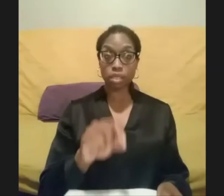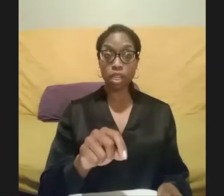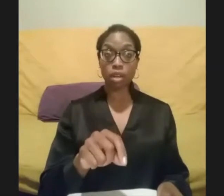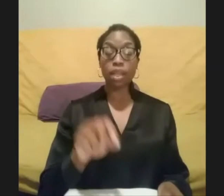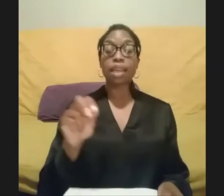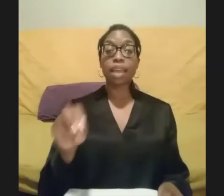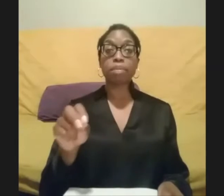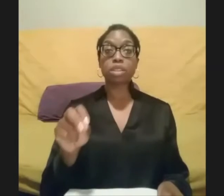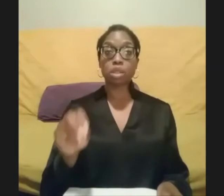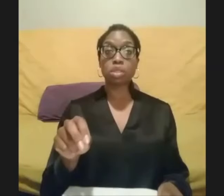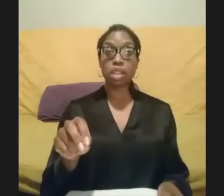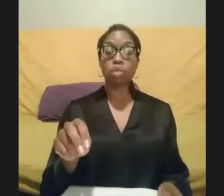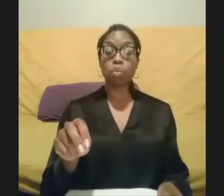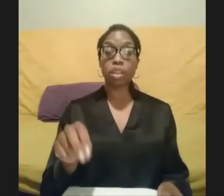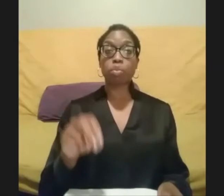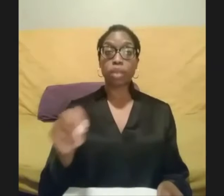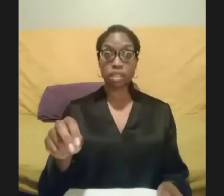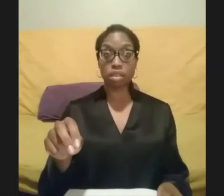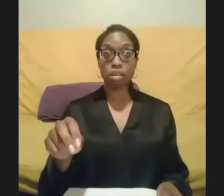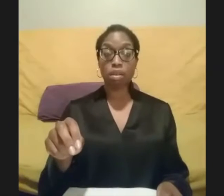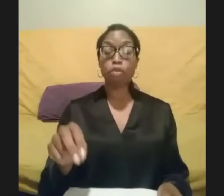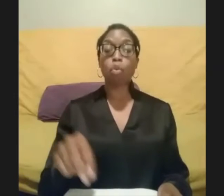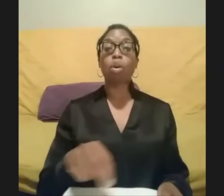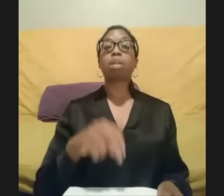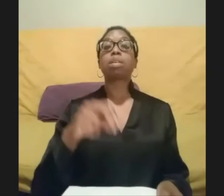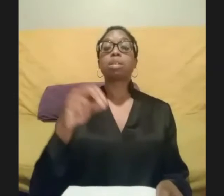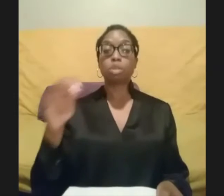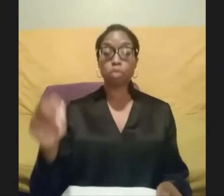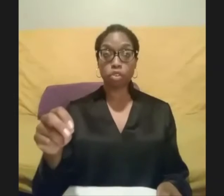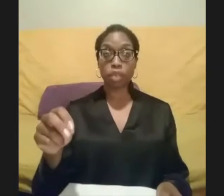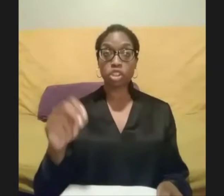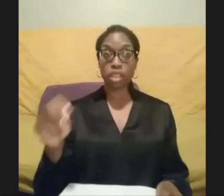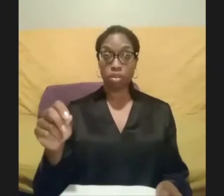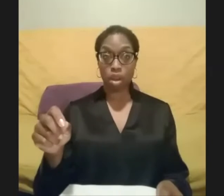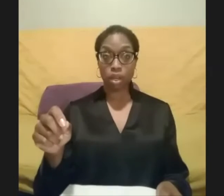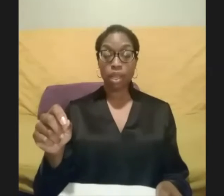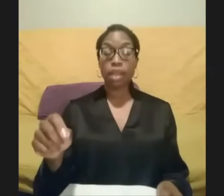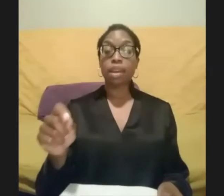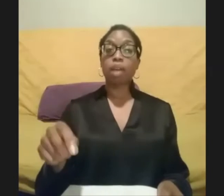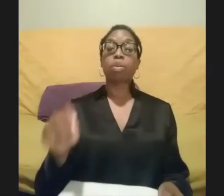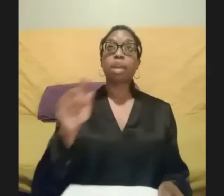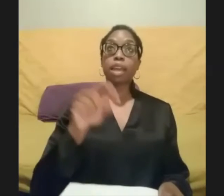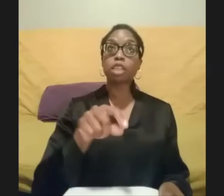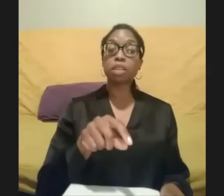smear, can be associated with risk for tumor formation later on. Now,